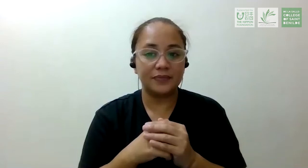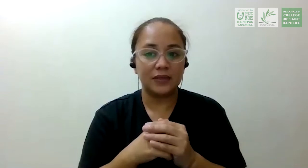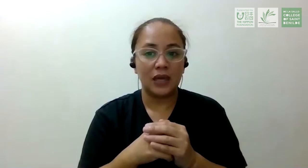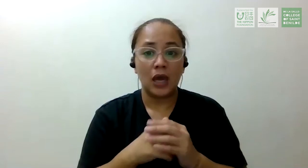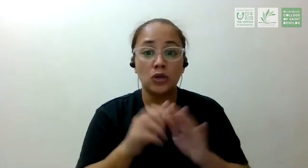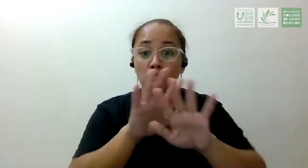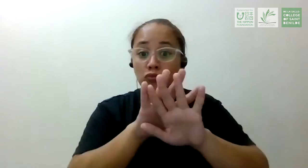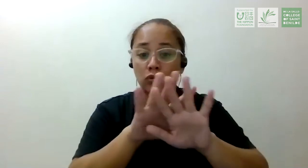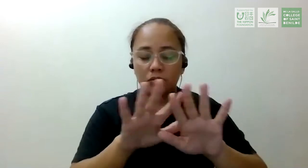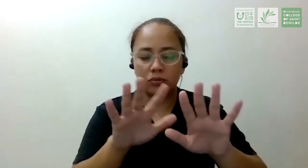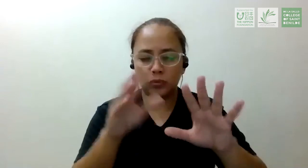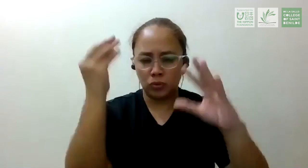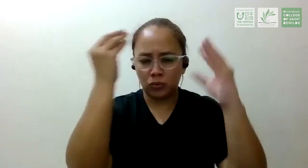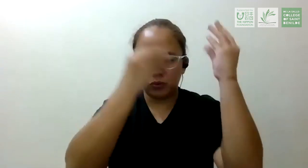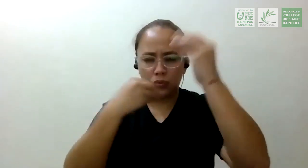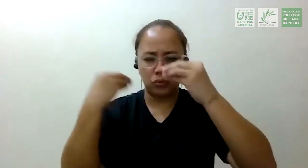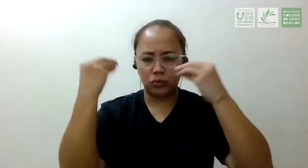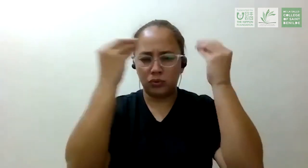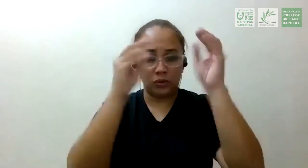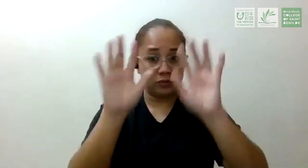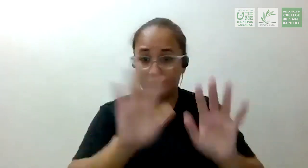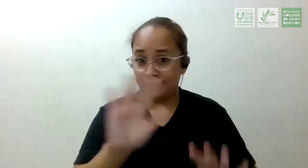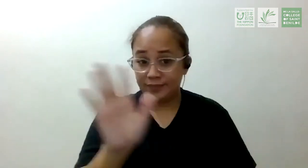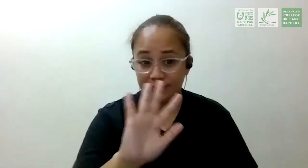Now, don't get confused.